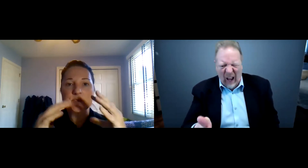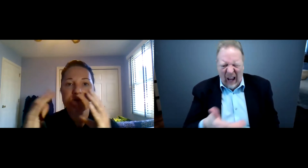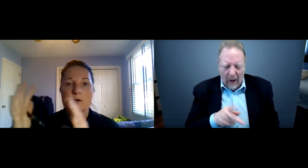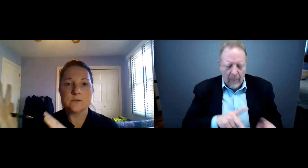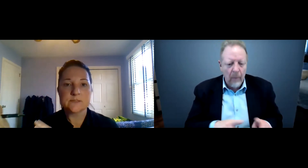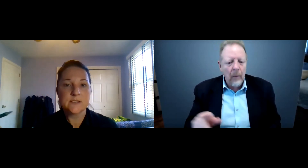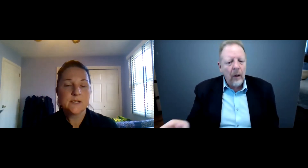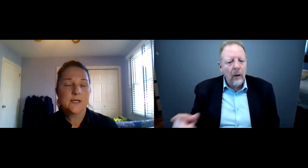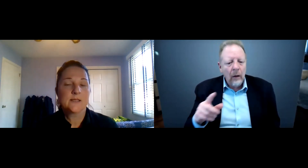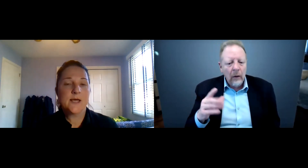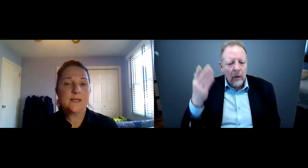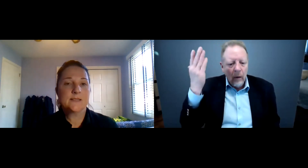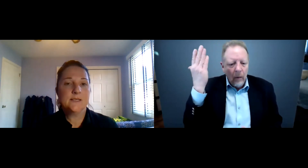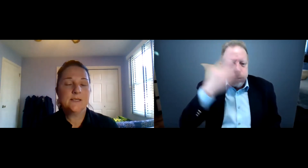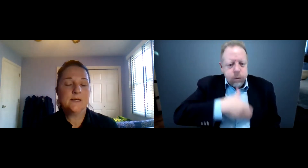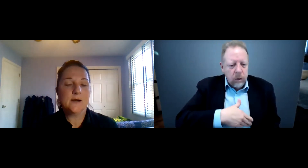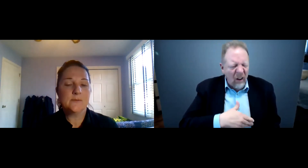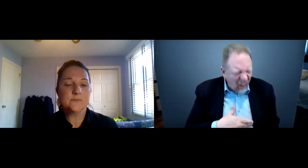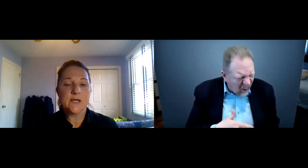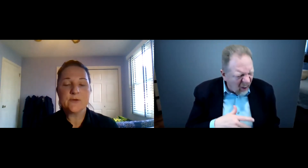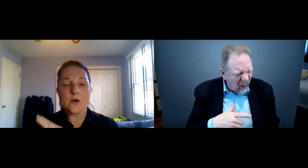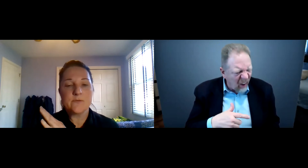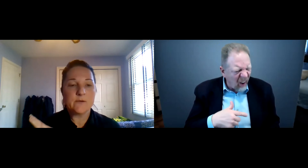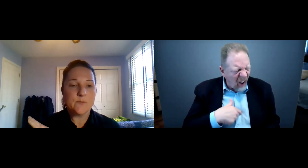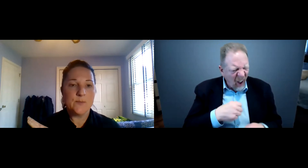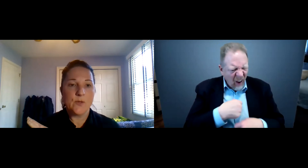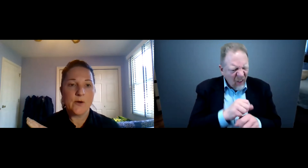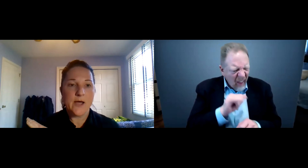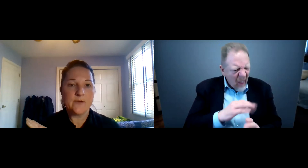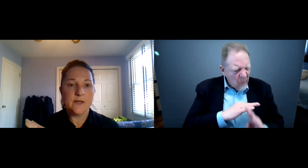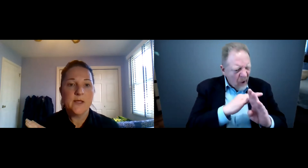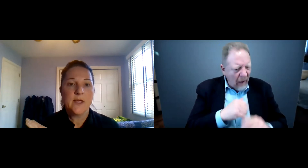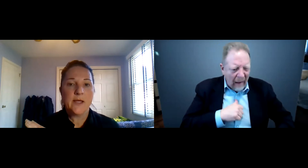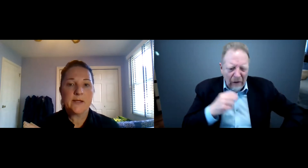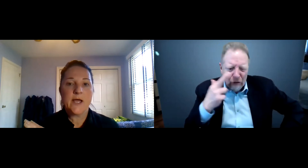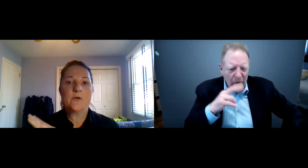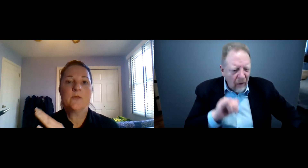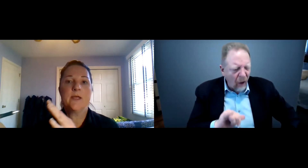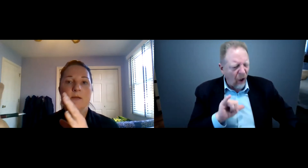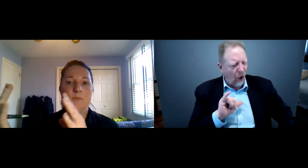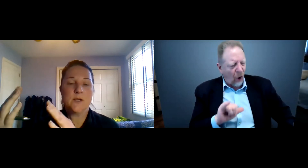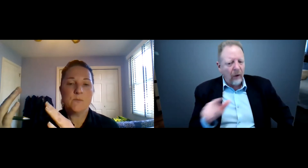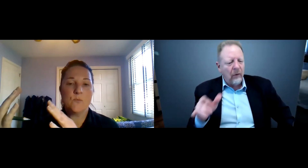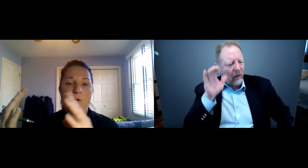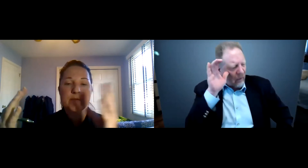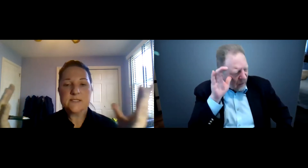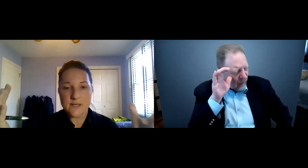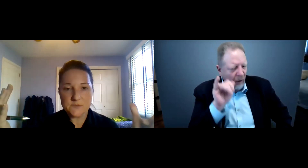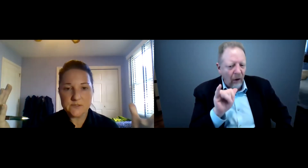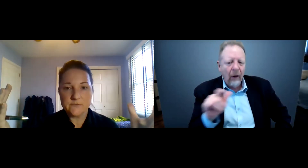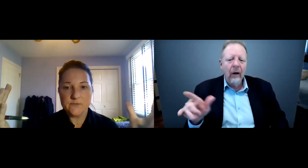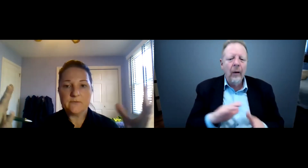doesn't know the struggles that the deaf and hard of hearing people are having, and how they can become